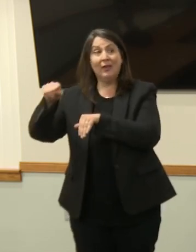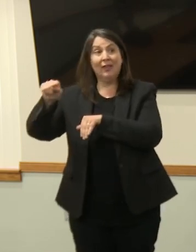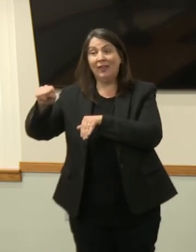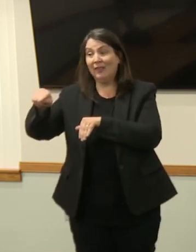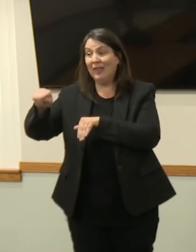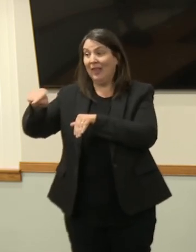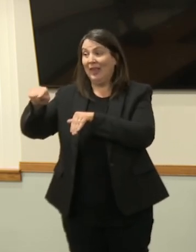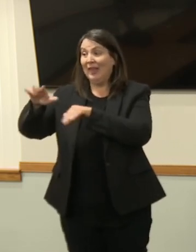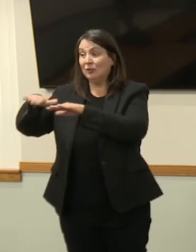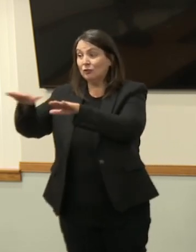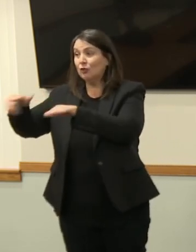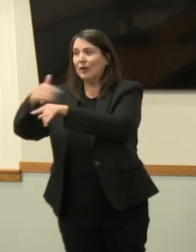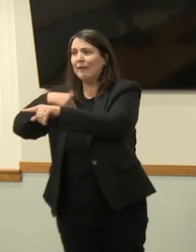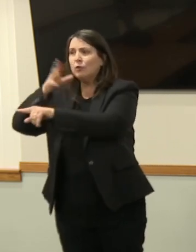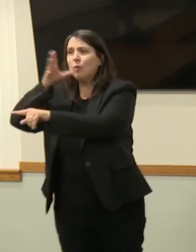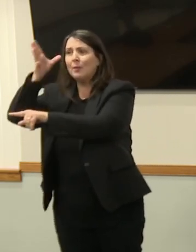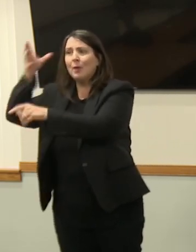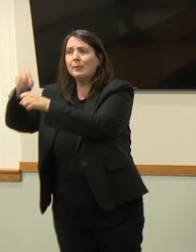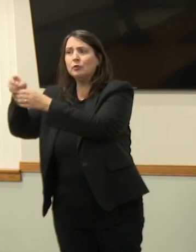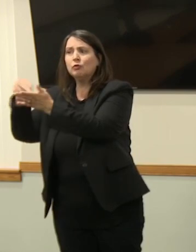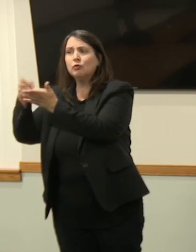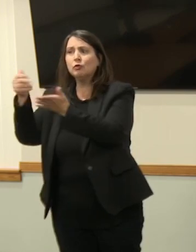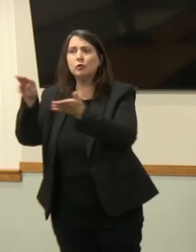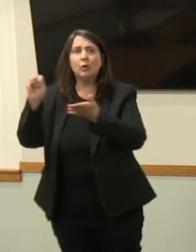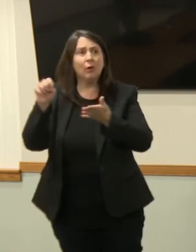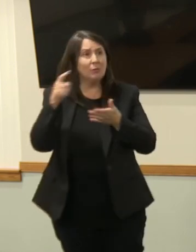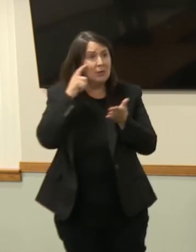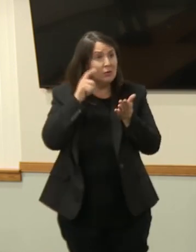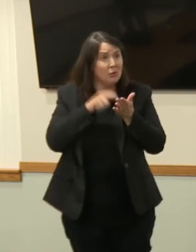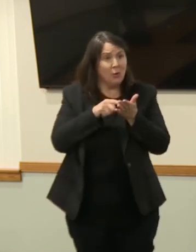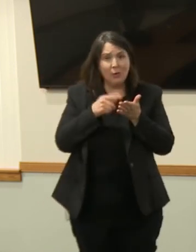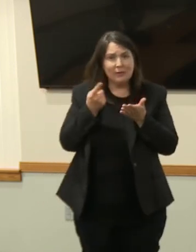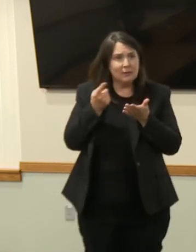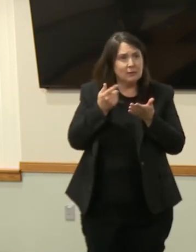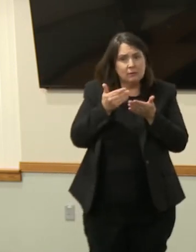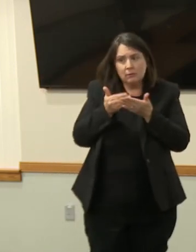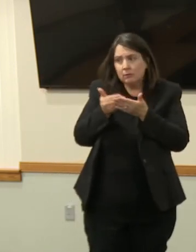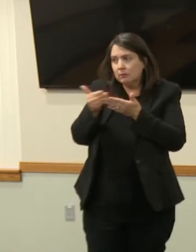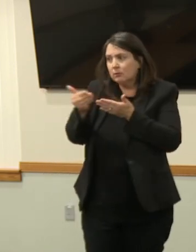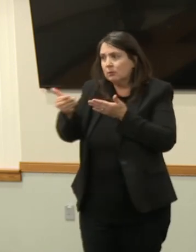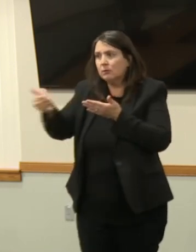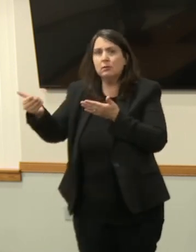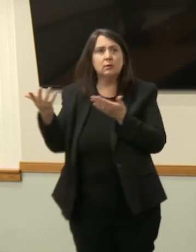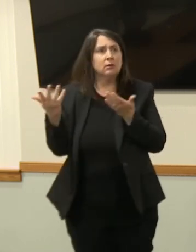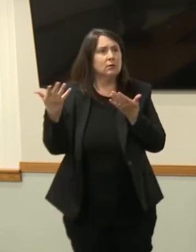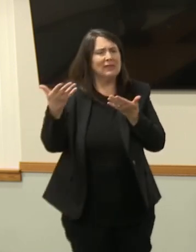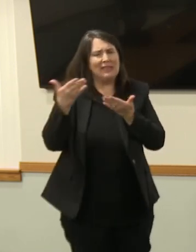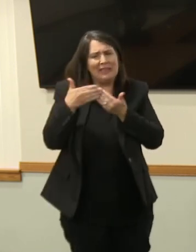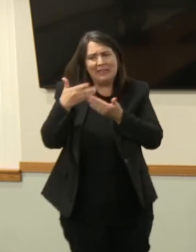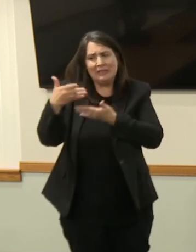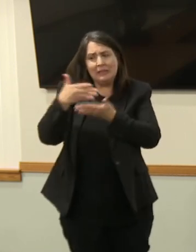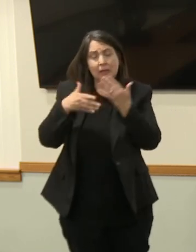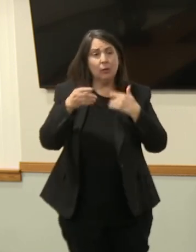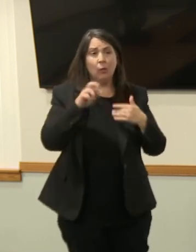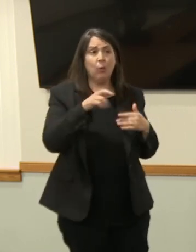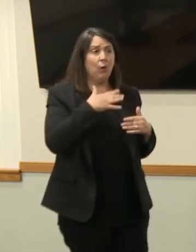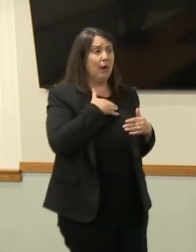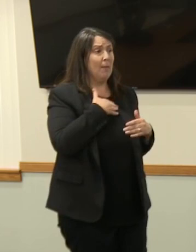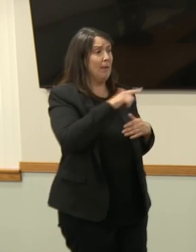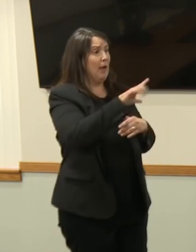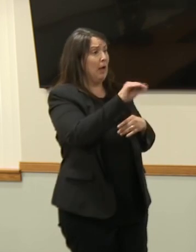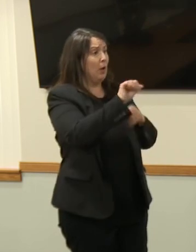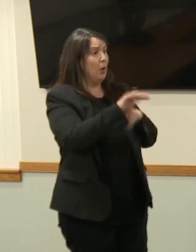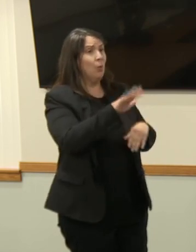separation. Likewise, my coworker might have an individual that is on oxygen or has